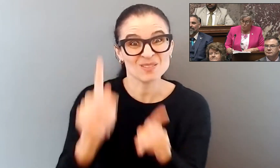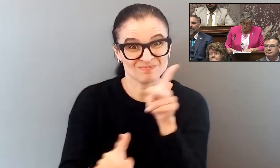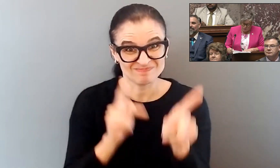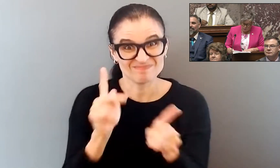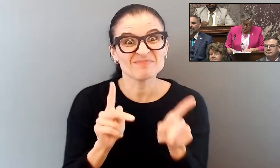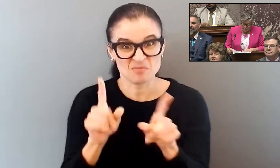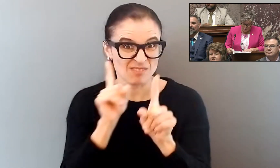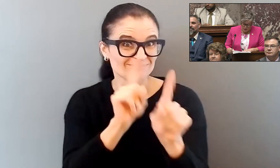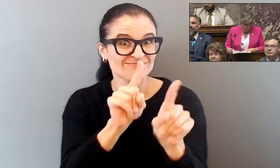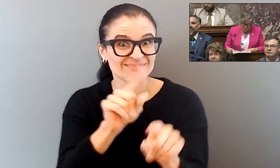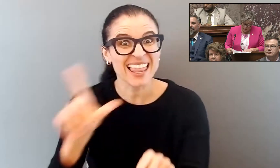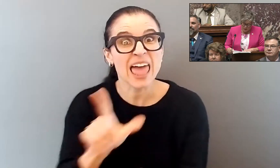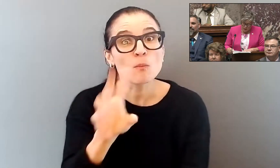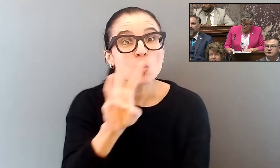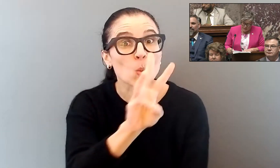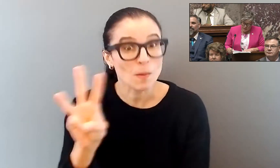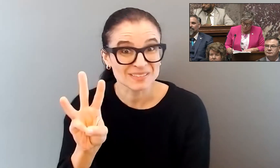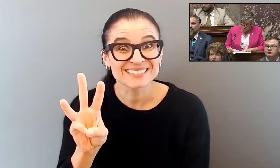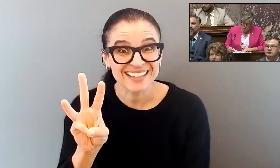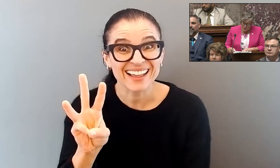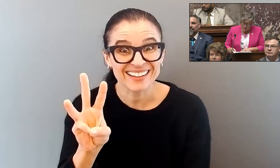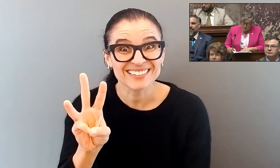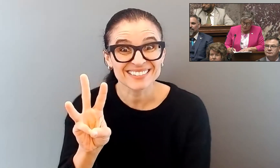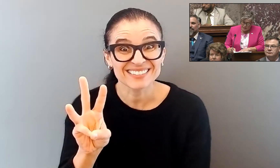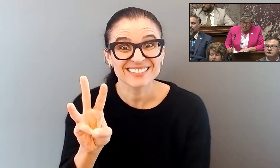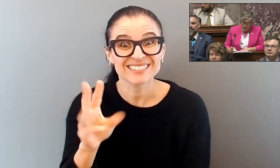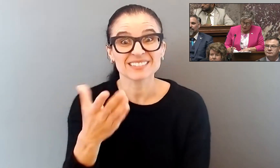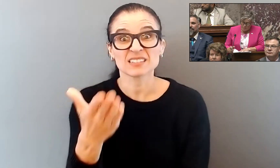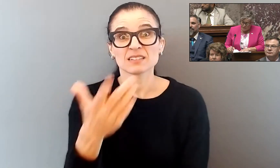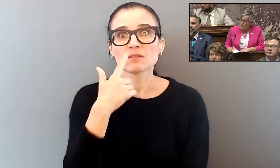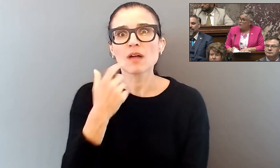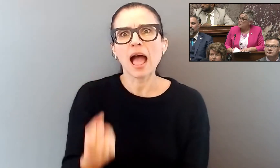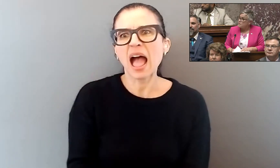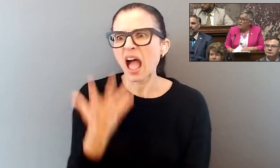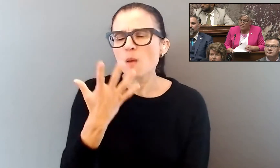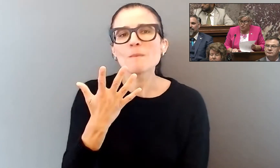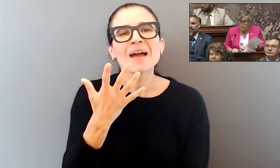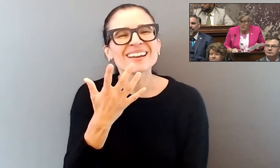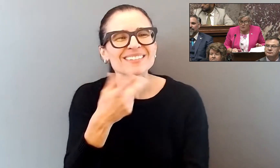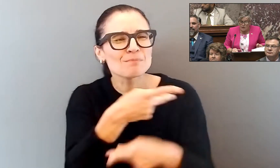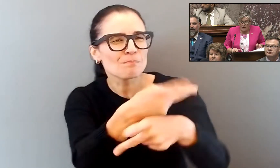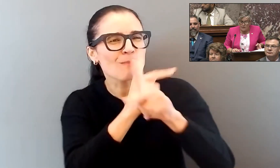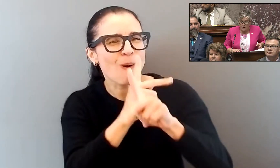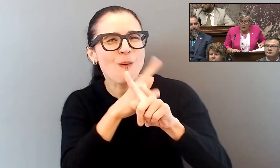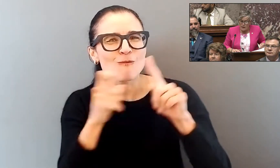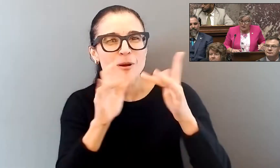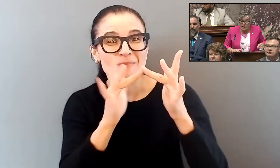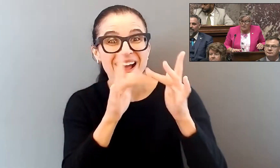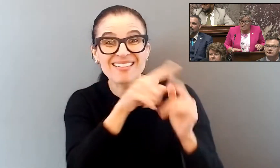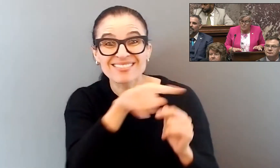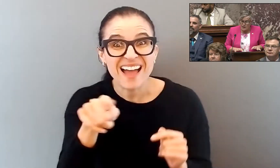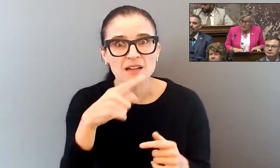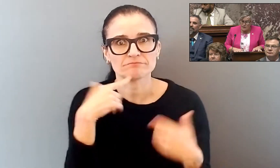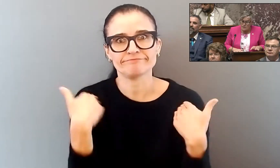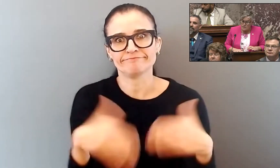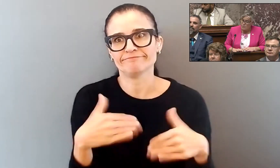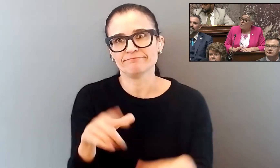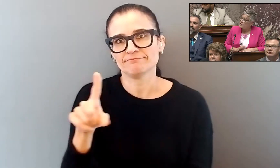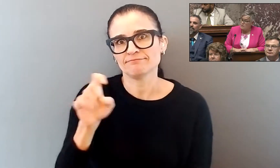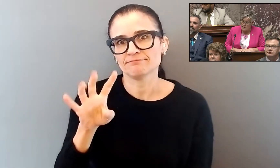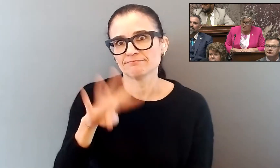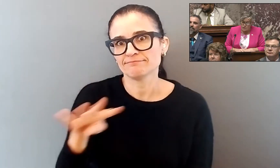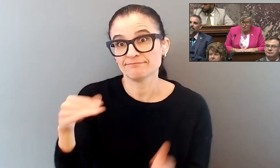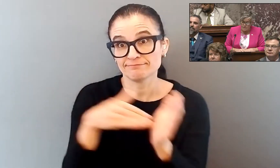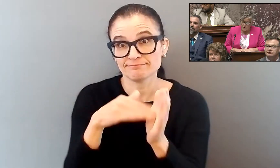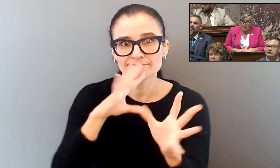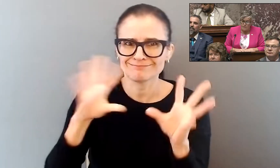from 2023. These numbers show a system in demand by families and students alike. And yet, despite this, the province